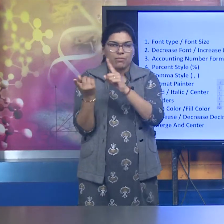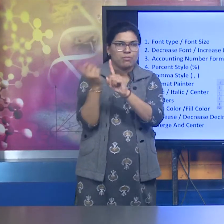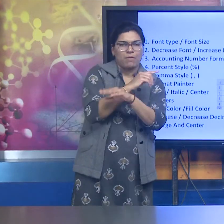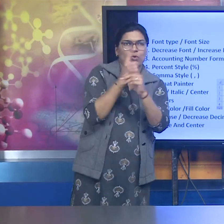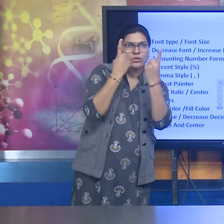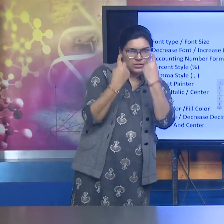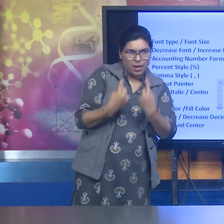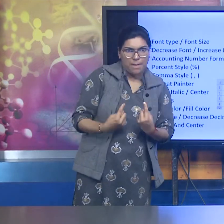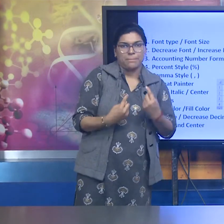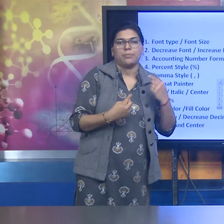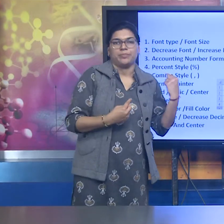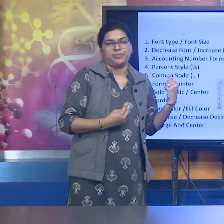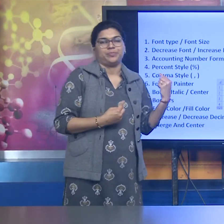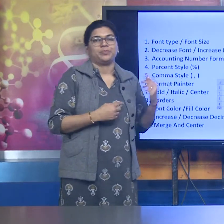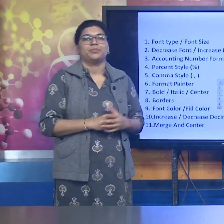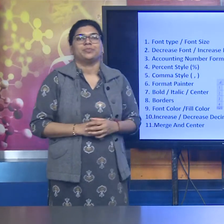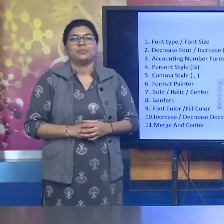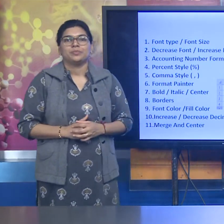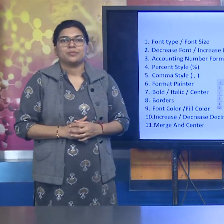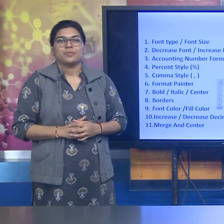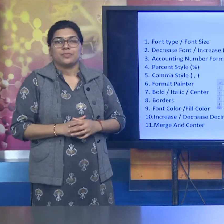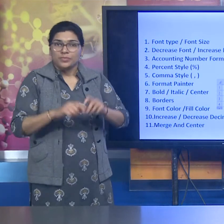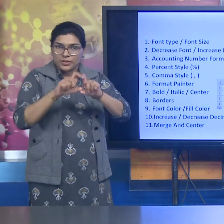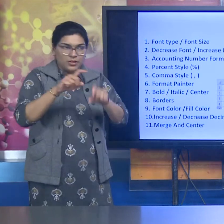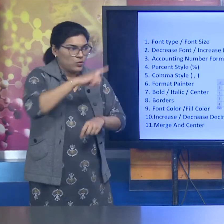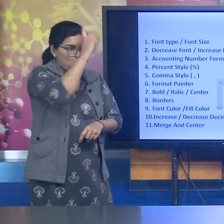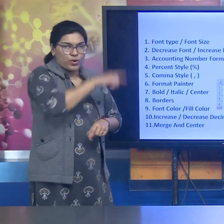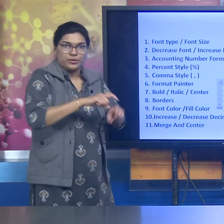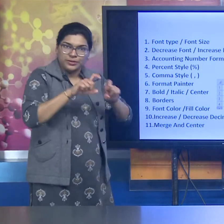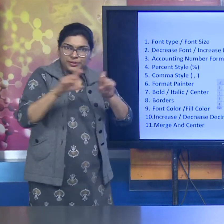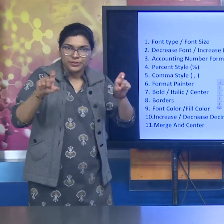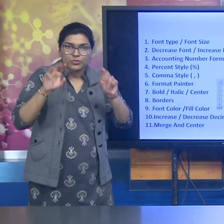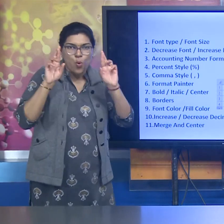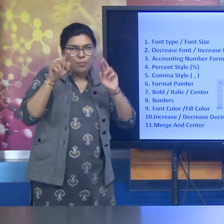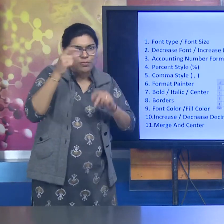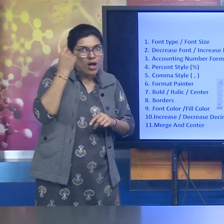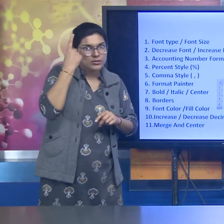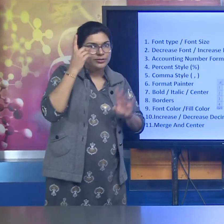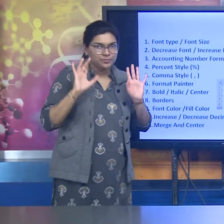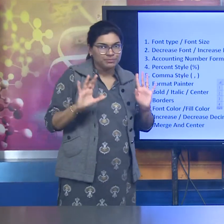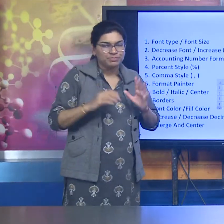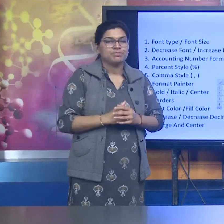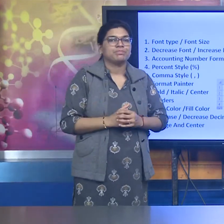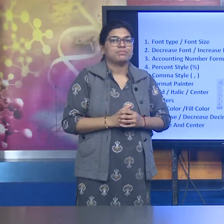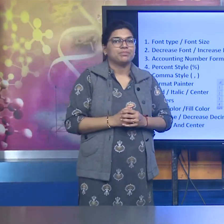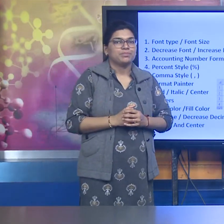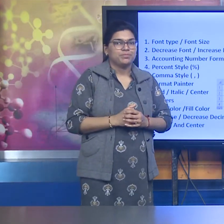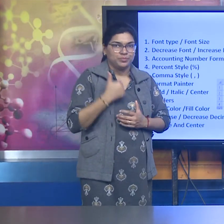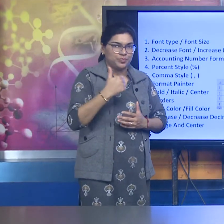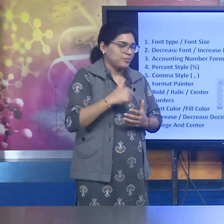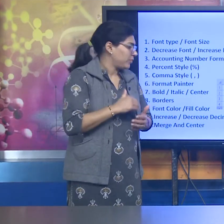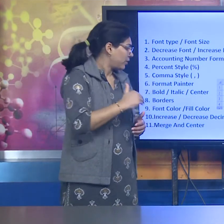looks and preview it once. I hope it all is clear and you have understood it